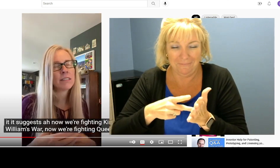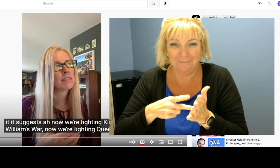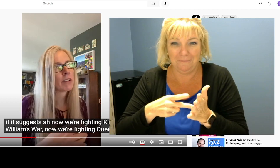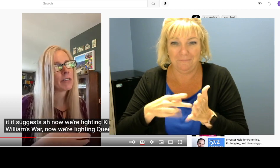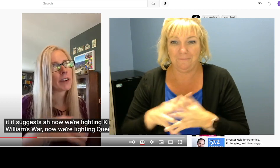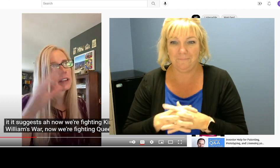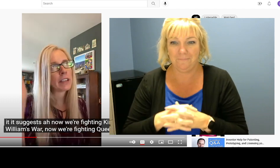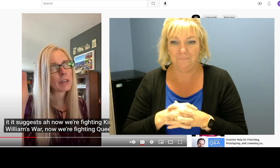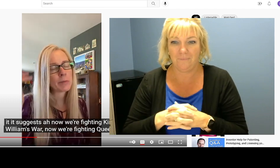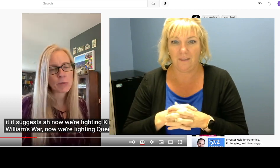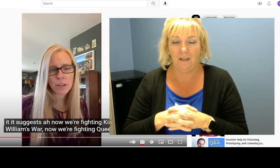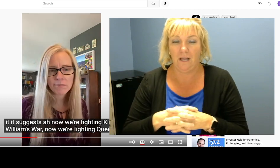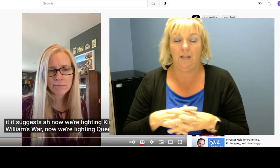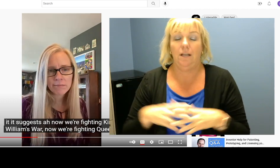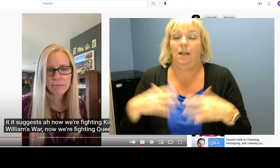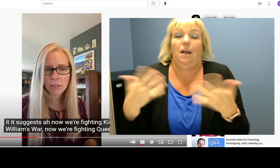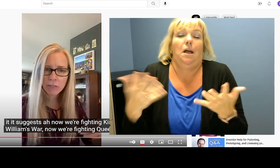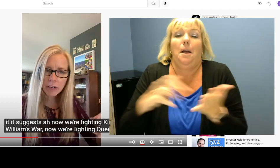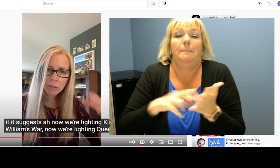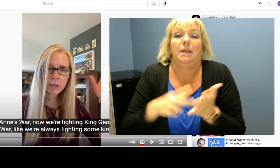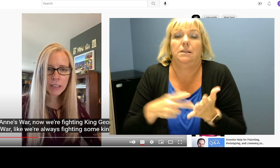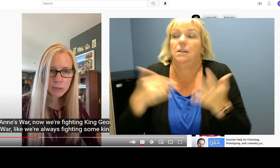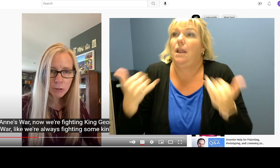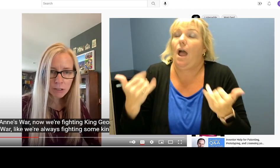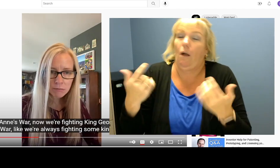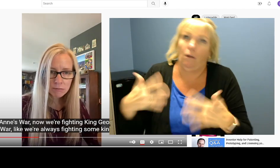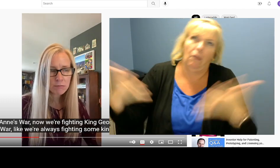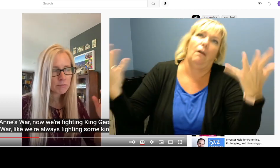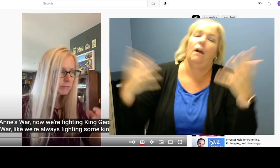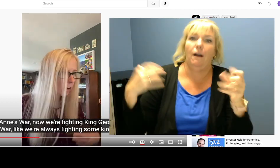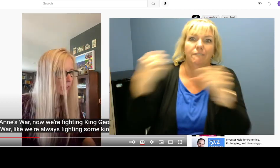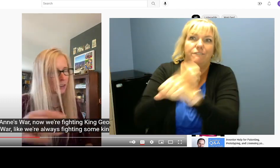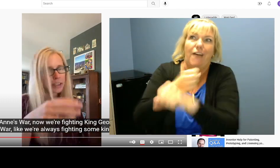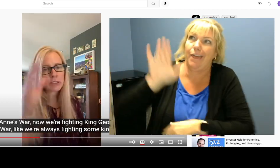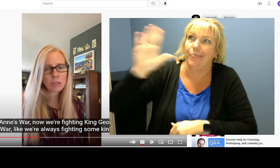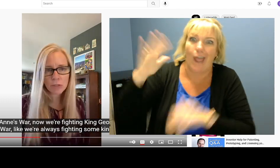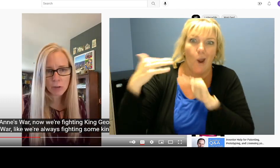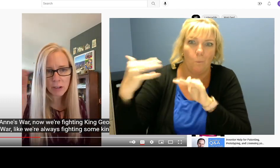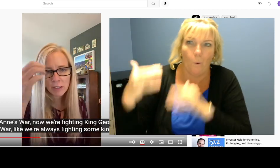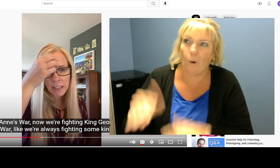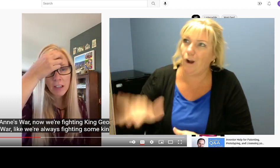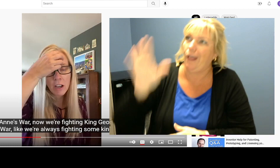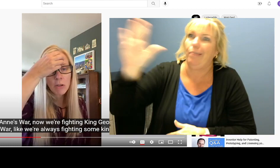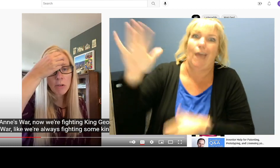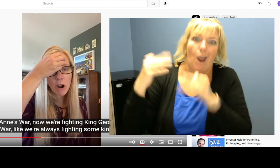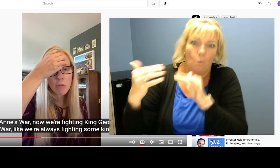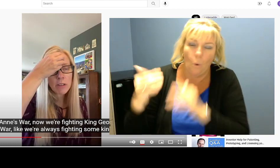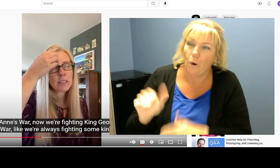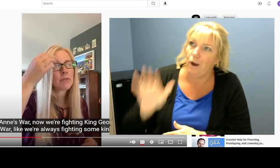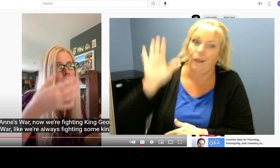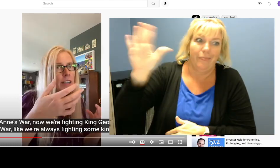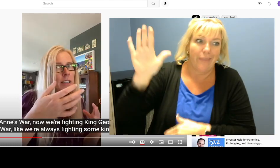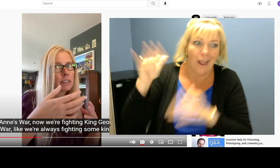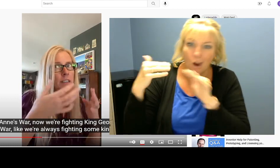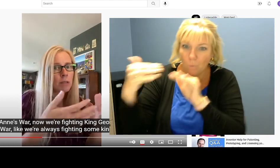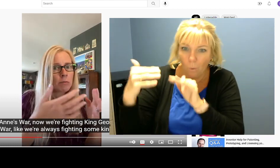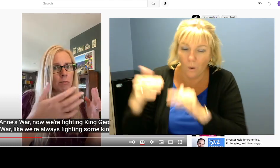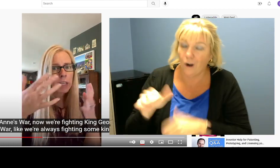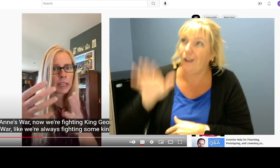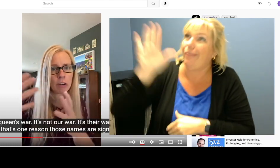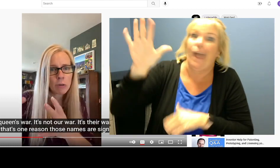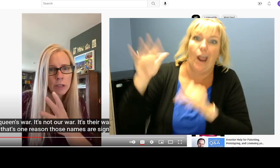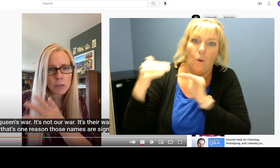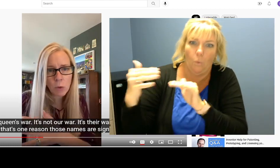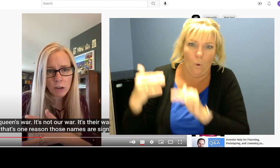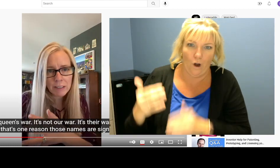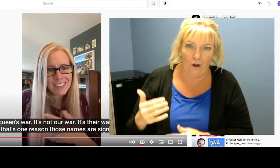now we're fighting King William's War. Now we're fighting Queen Anne's War. Now we're fighting King George's War. Like, we're always fighting some